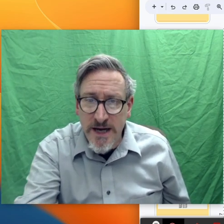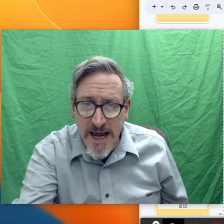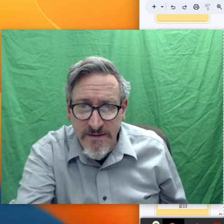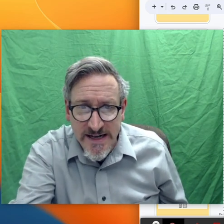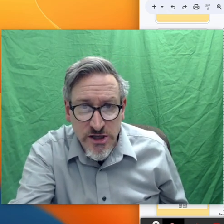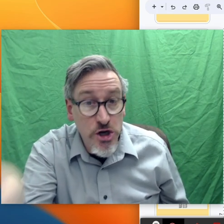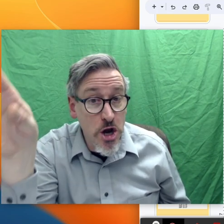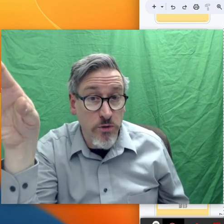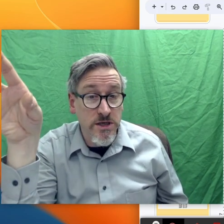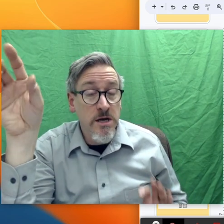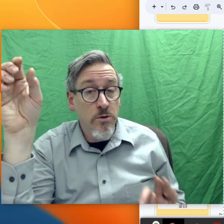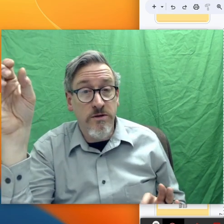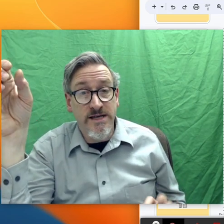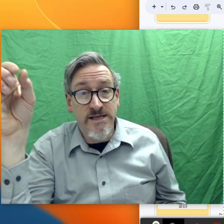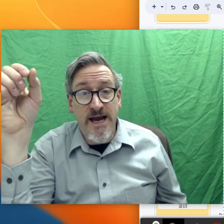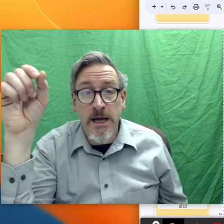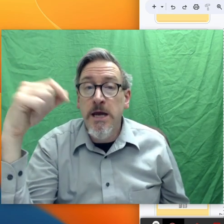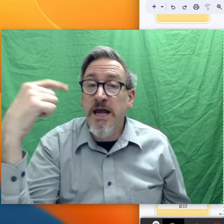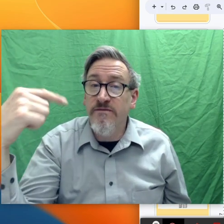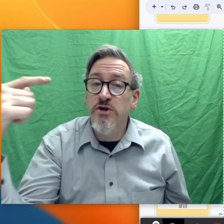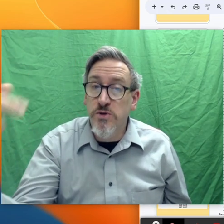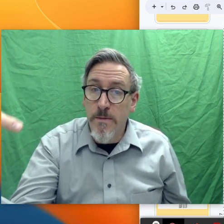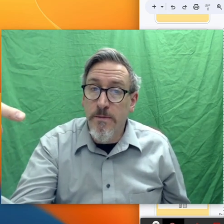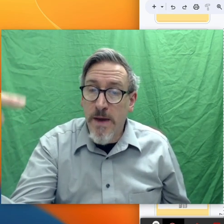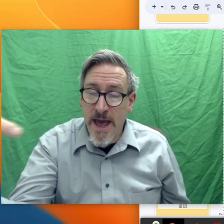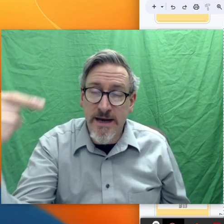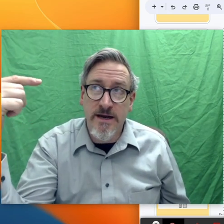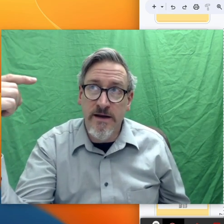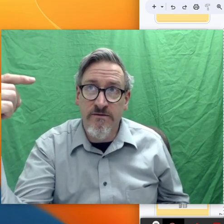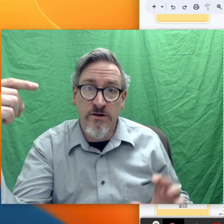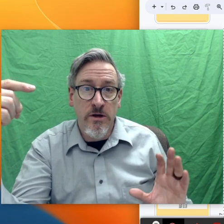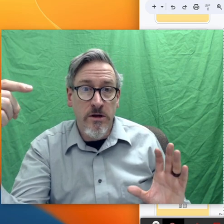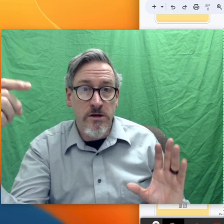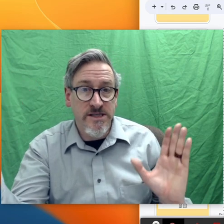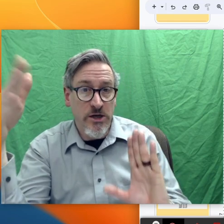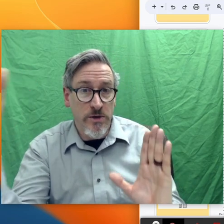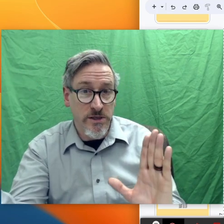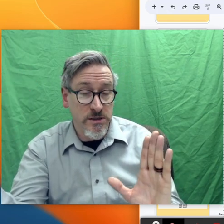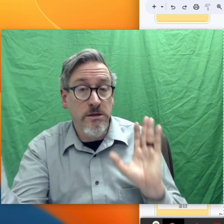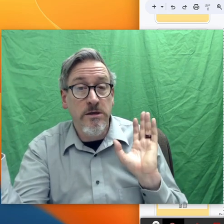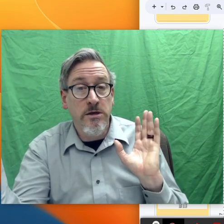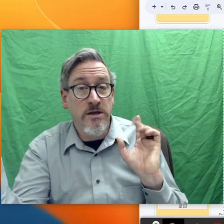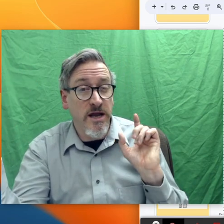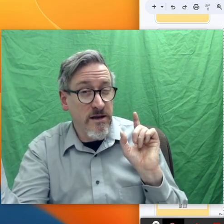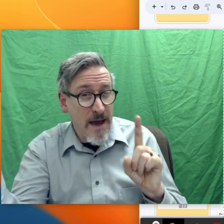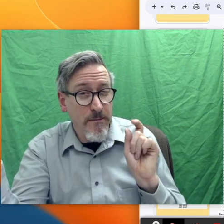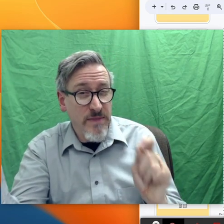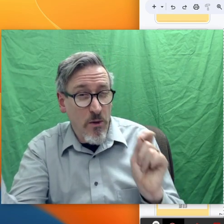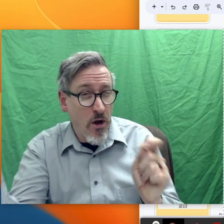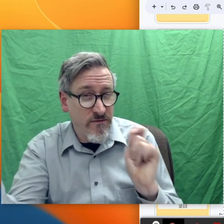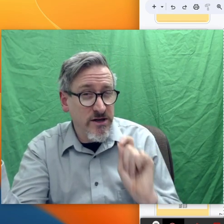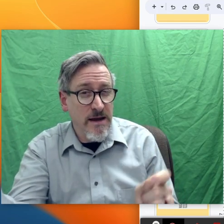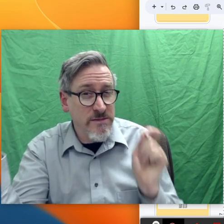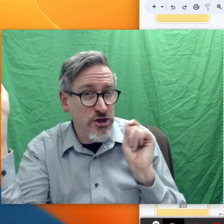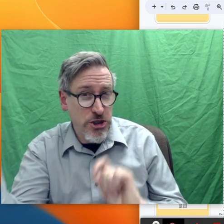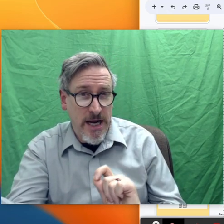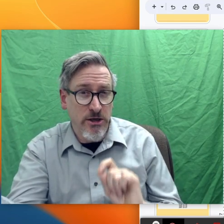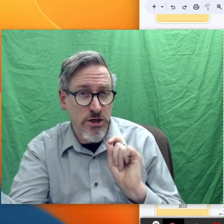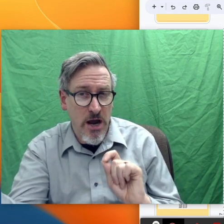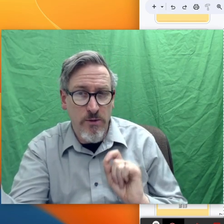change, but again, that's the note where they say if there's a repetitive sequence, That will